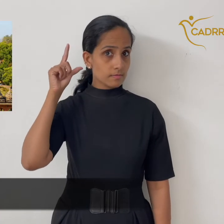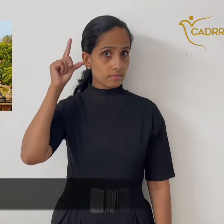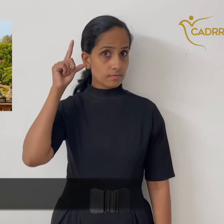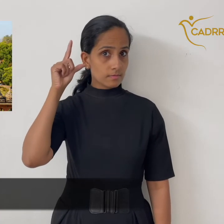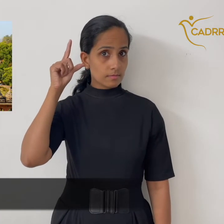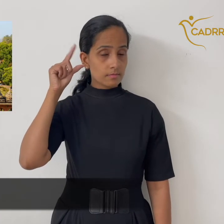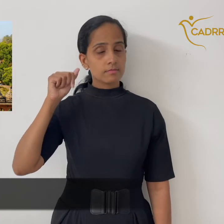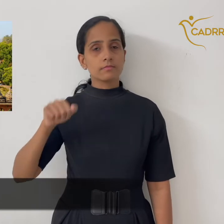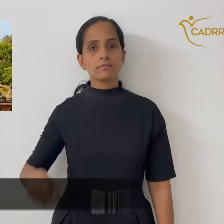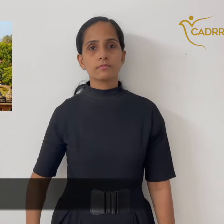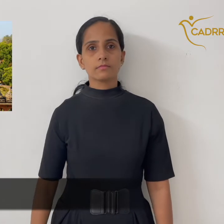Lucknow,